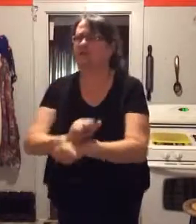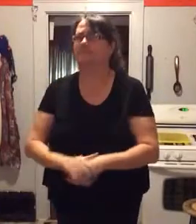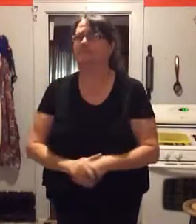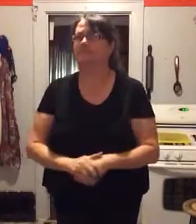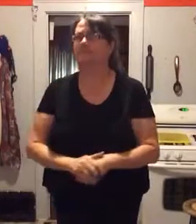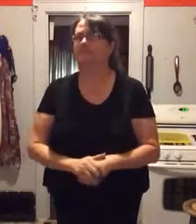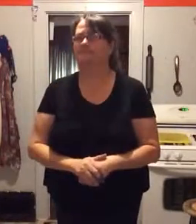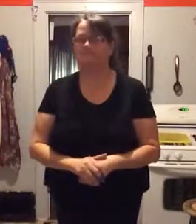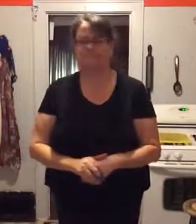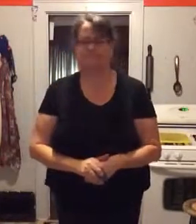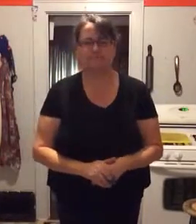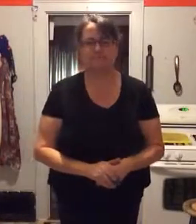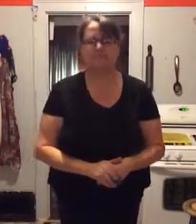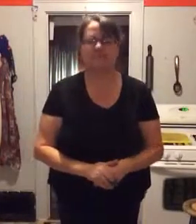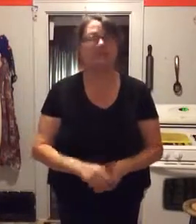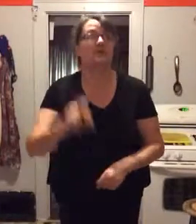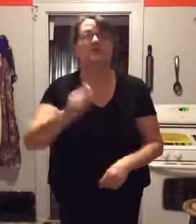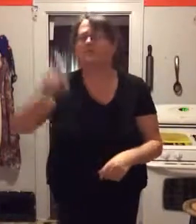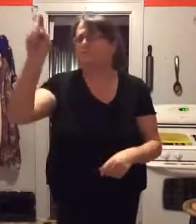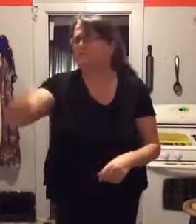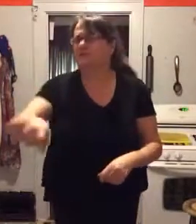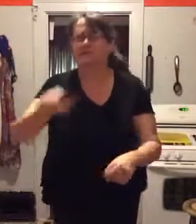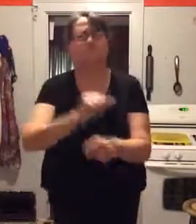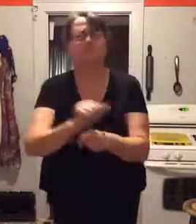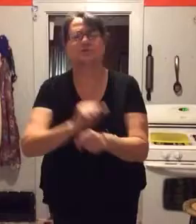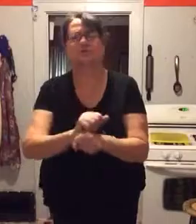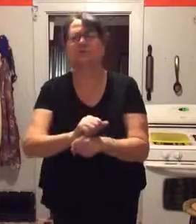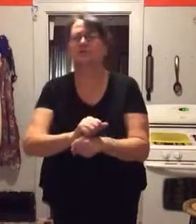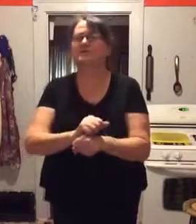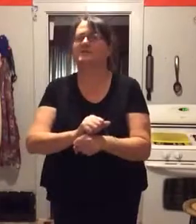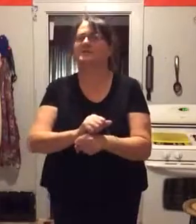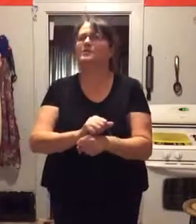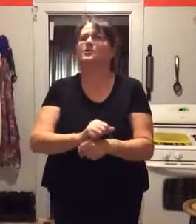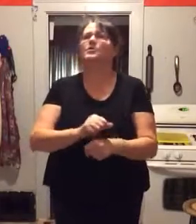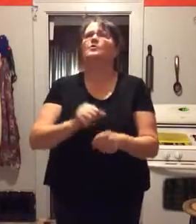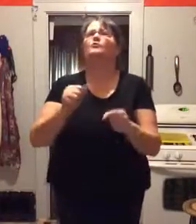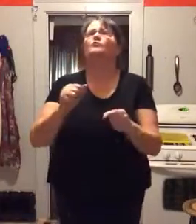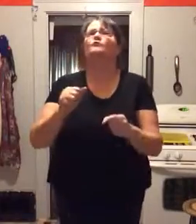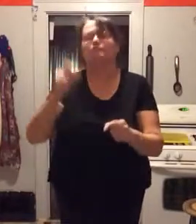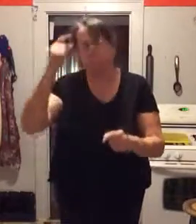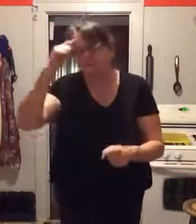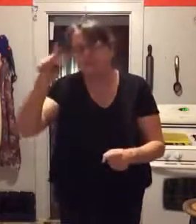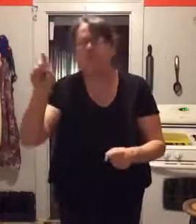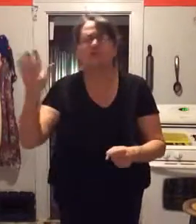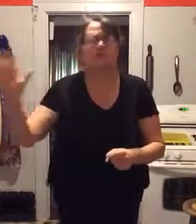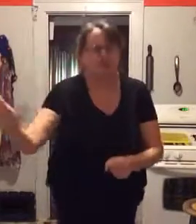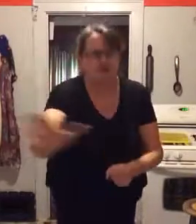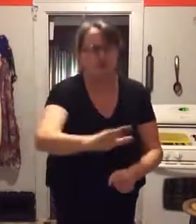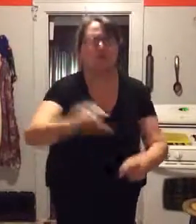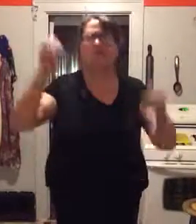nothing less than the future of this country. What you're learning in today's school